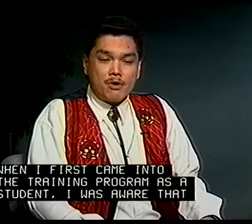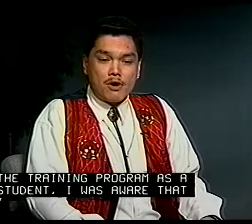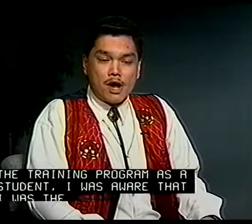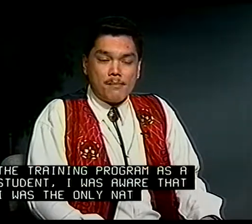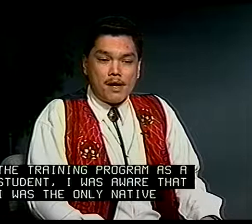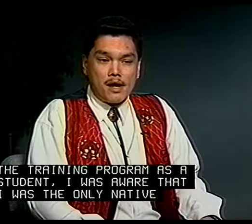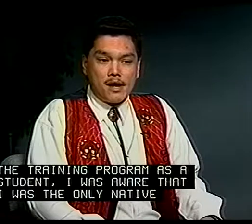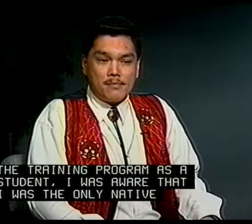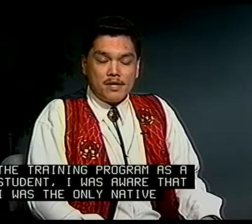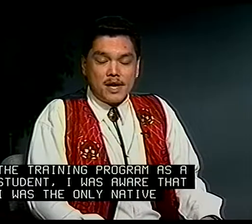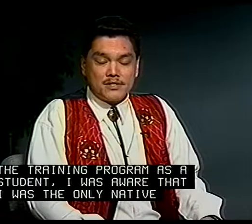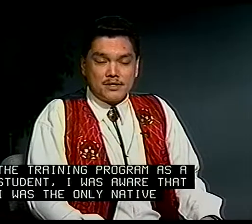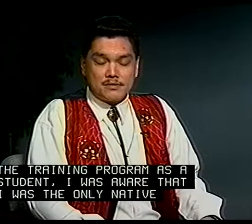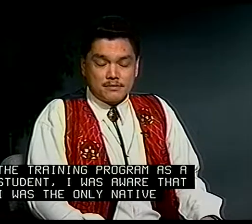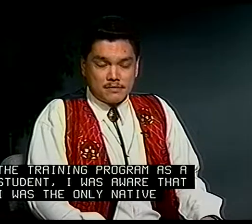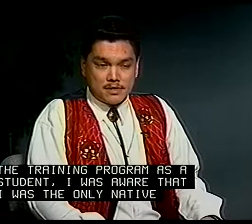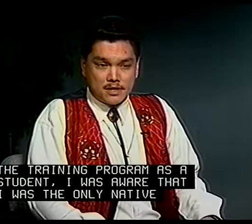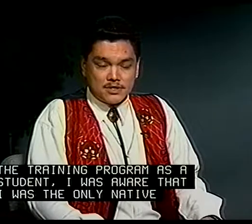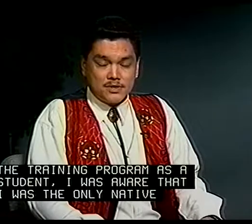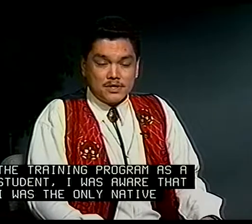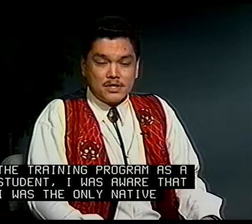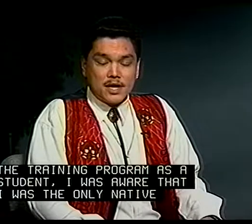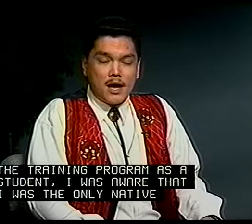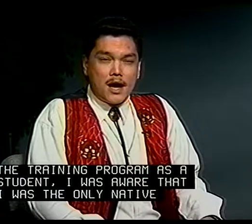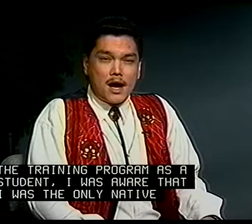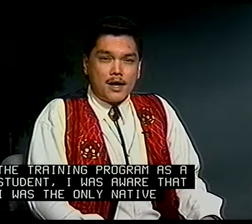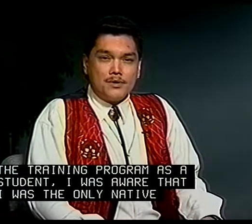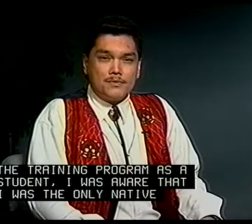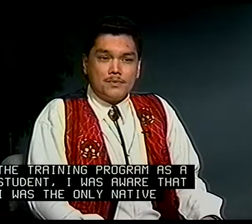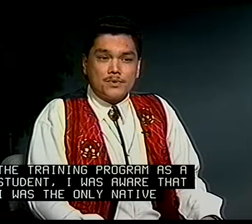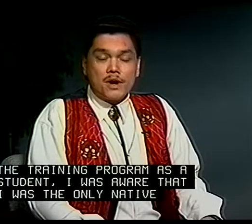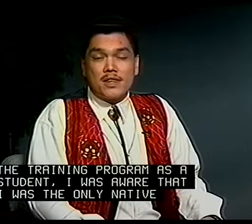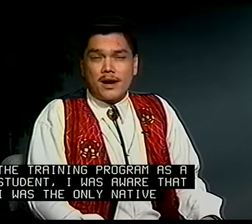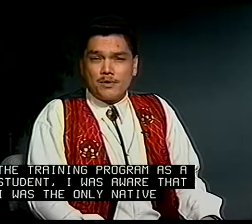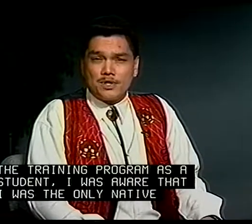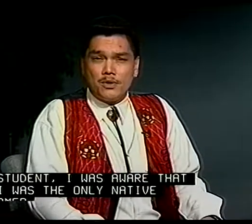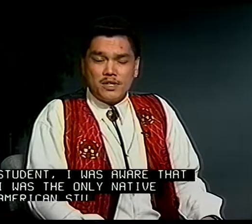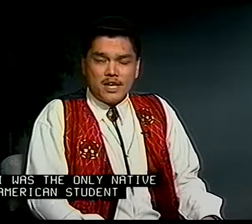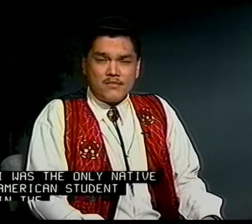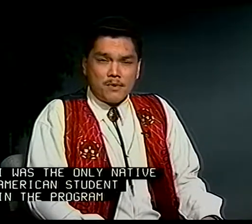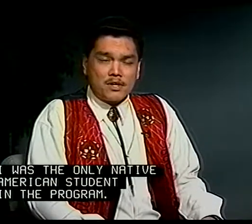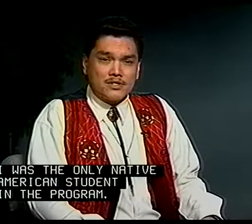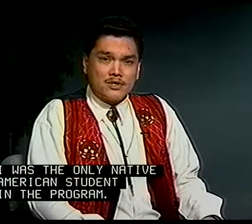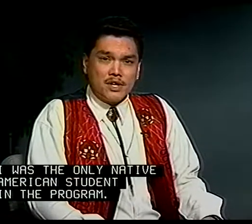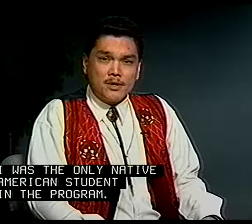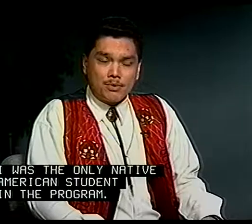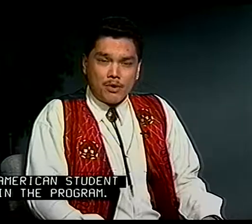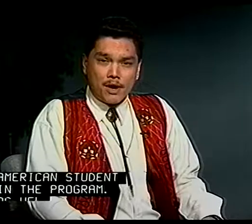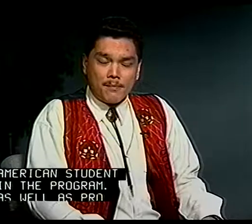program as a student, I was aware that I was the only Native American student in the program,